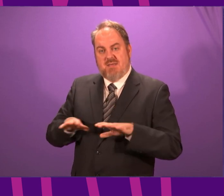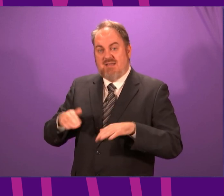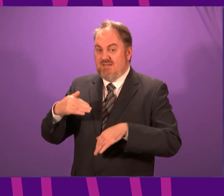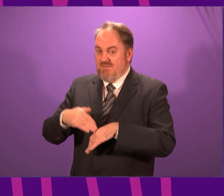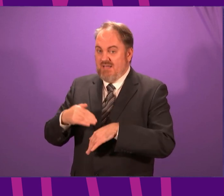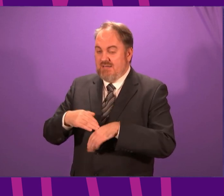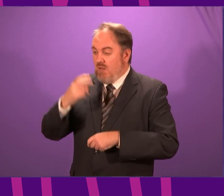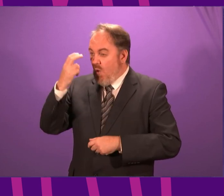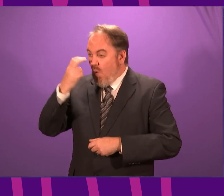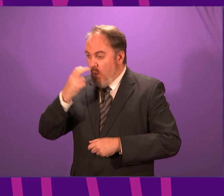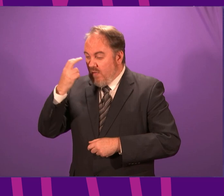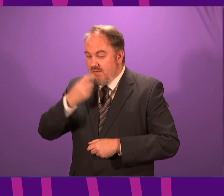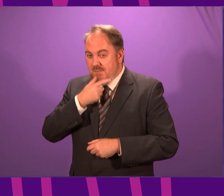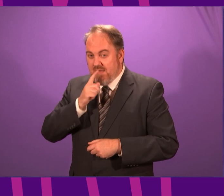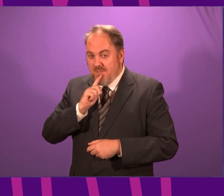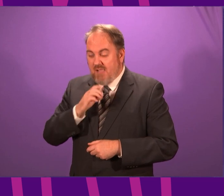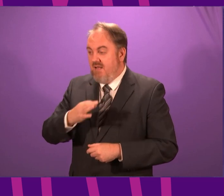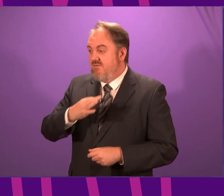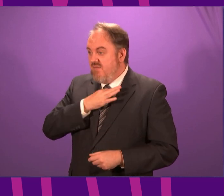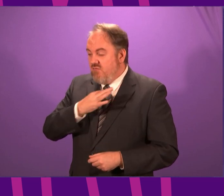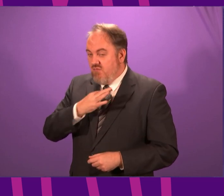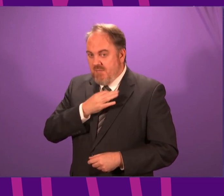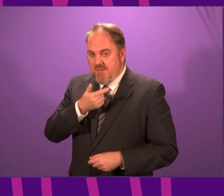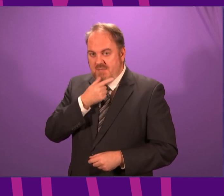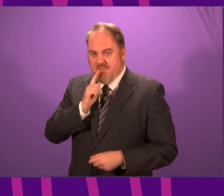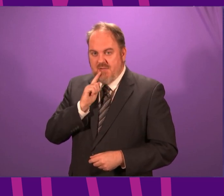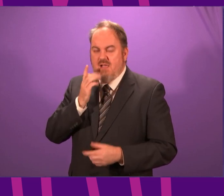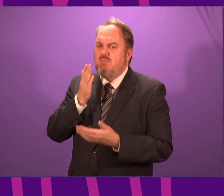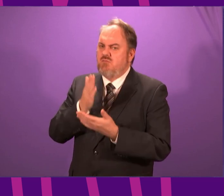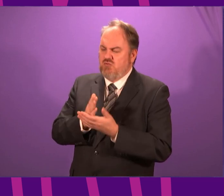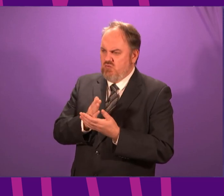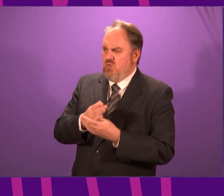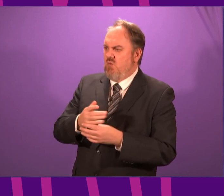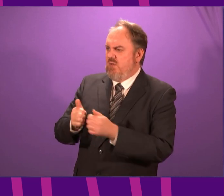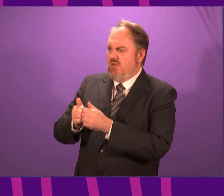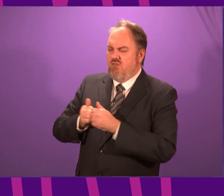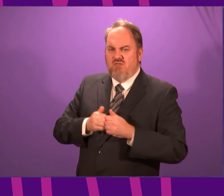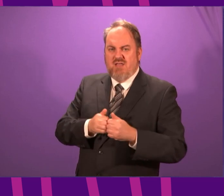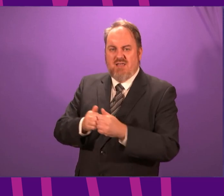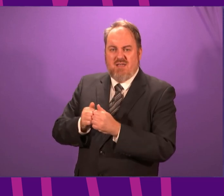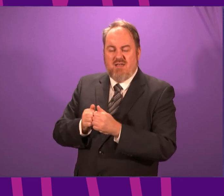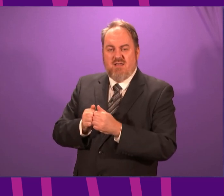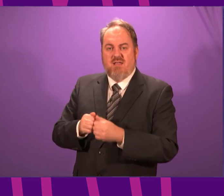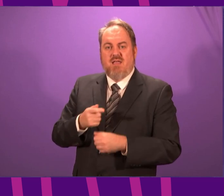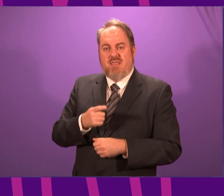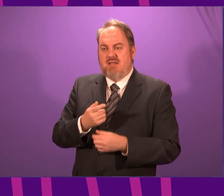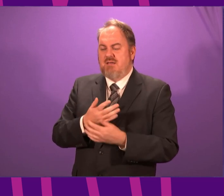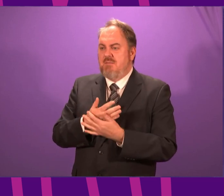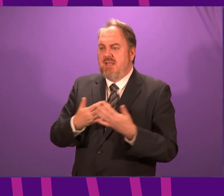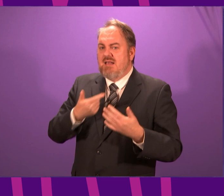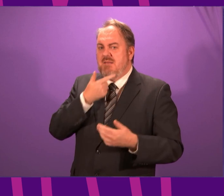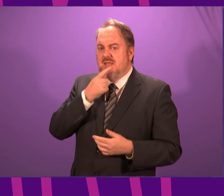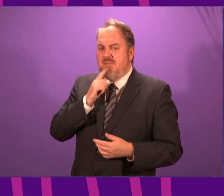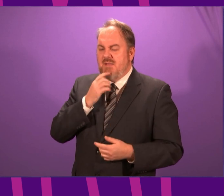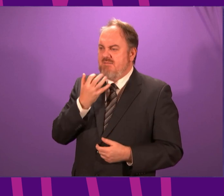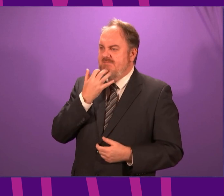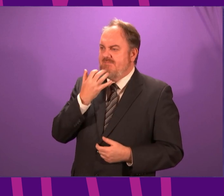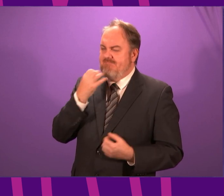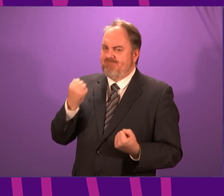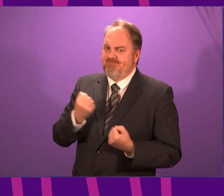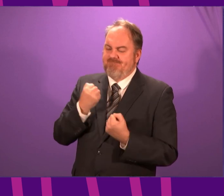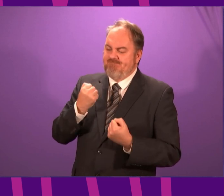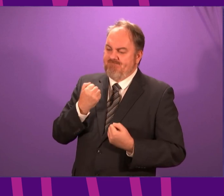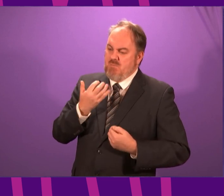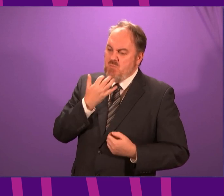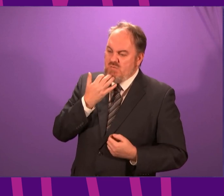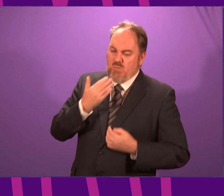vulnerable. In a view which I'm sure will be shared across this chamber, the fortitude they have shown throughout this crisis has been an